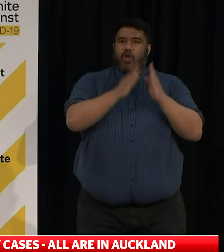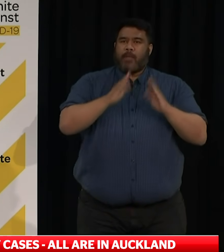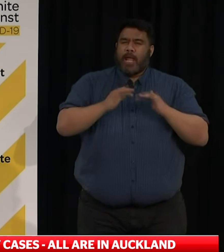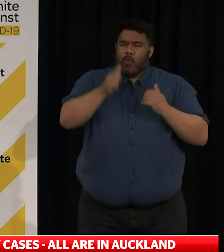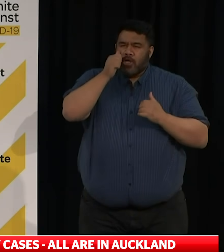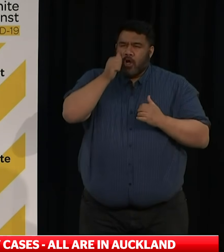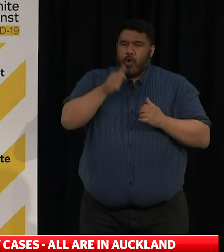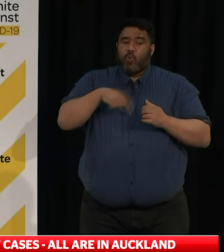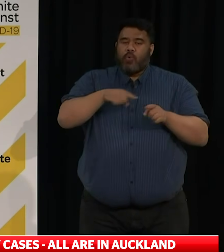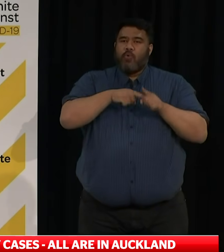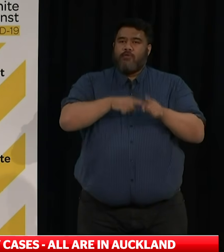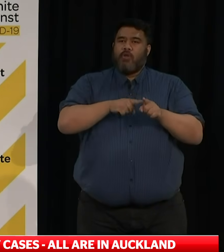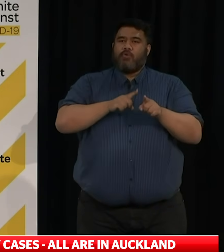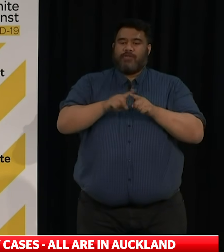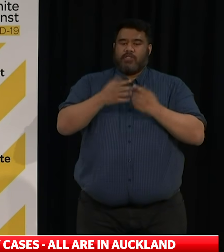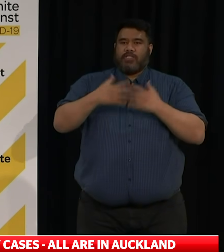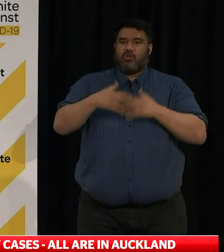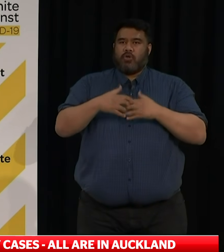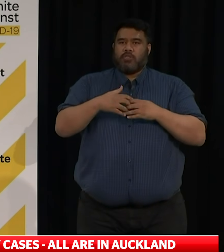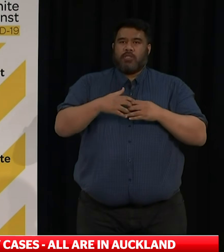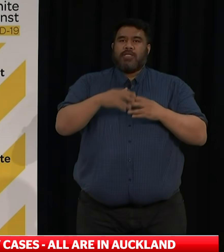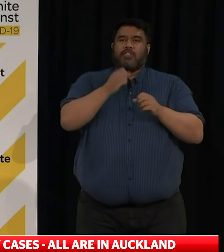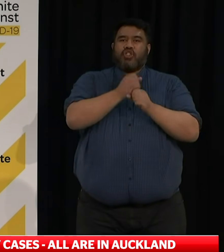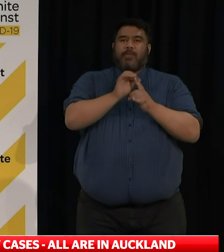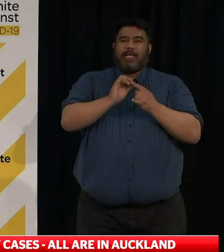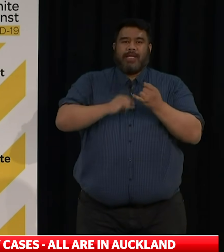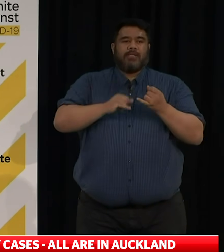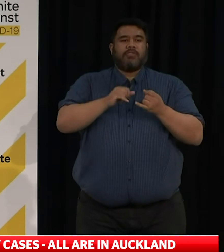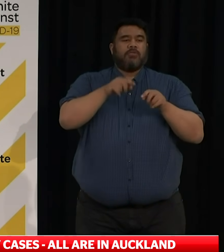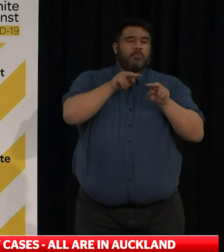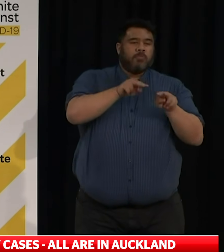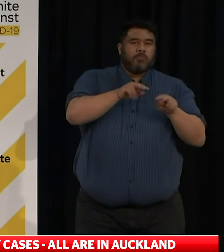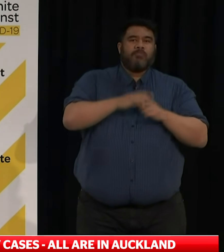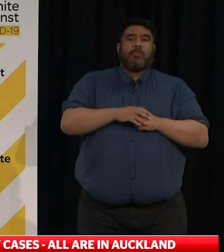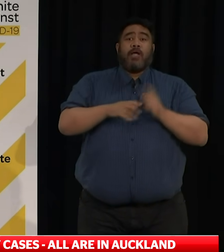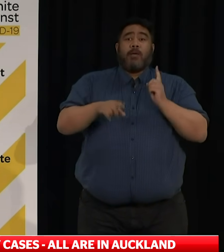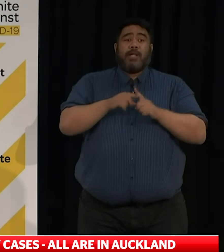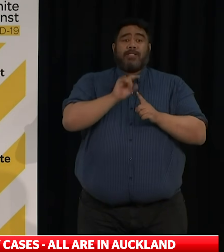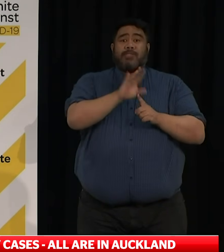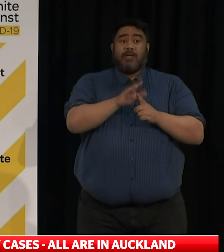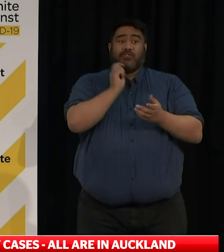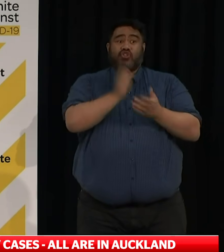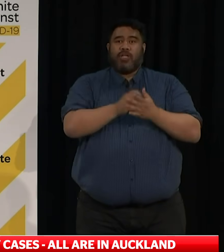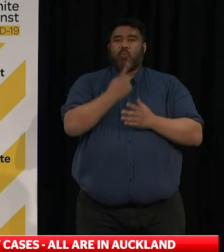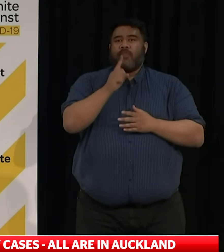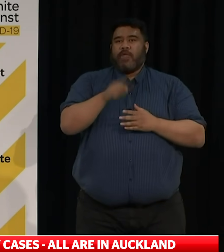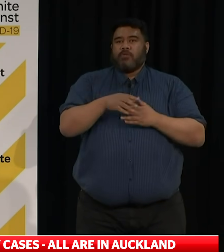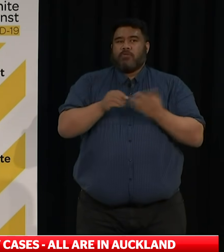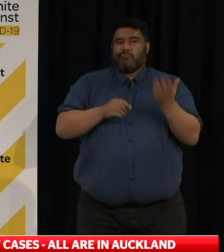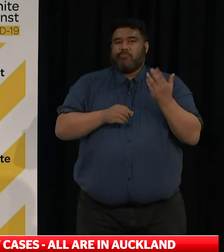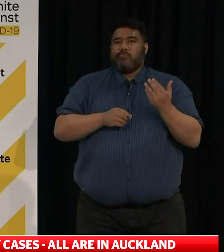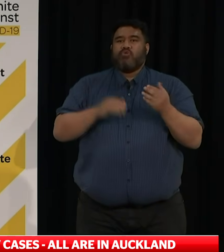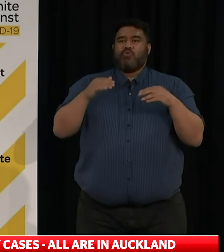verify compliance will be made. Participants will be charged $1,000 to cover basic costs like transport and the